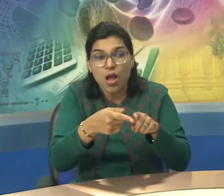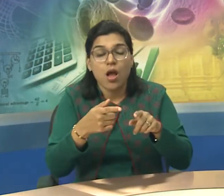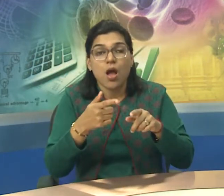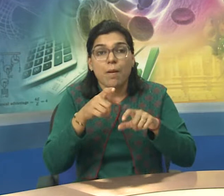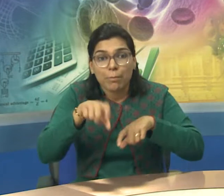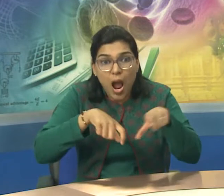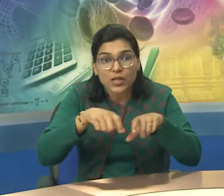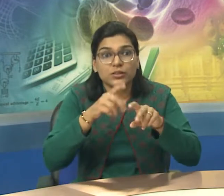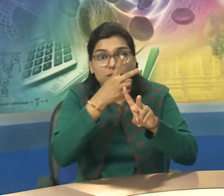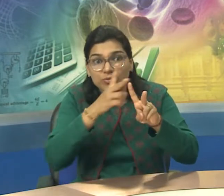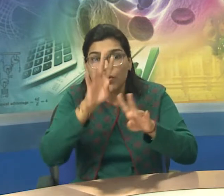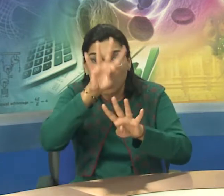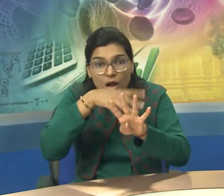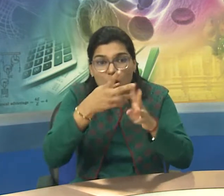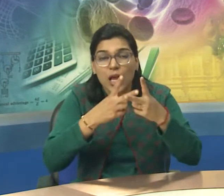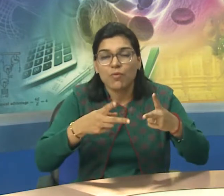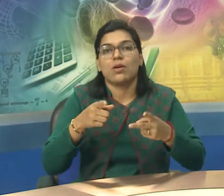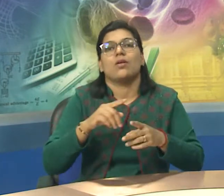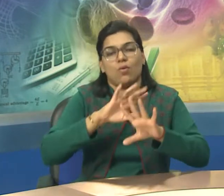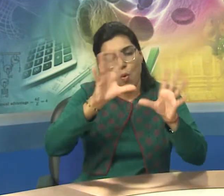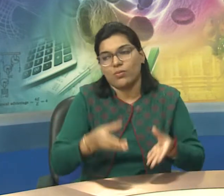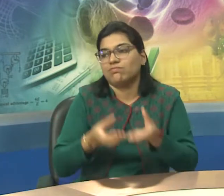and BPO charges for the desired